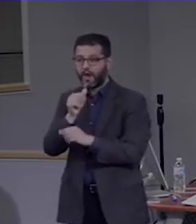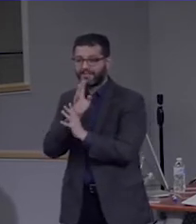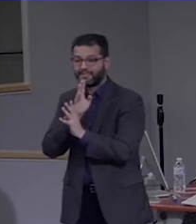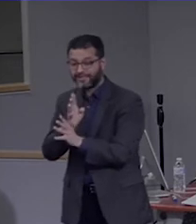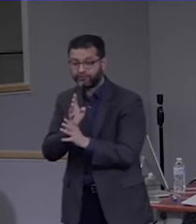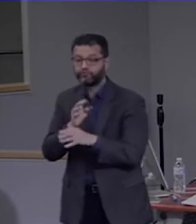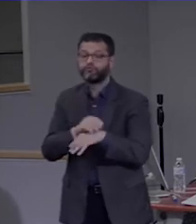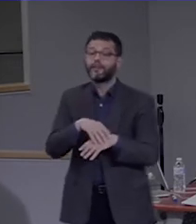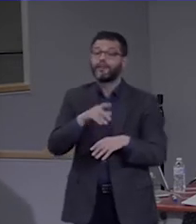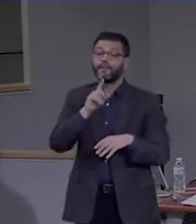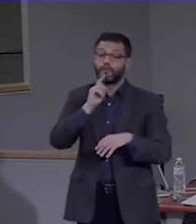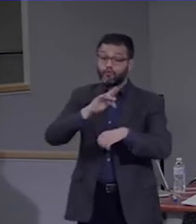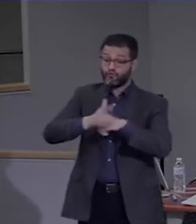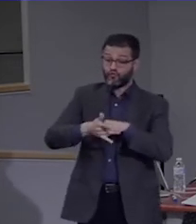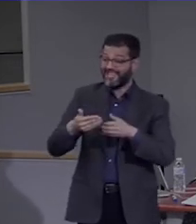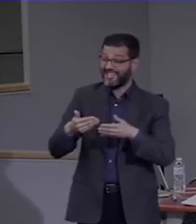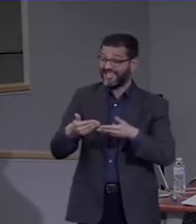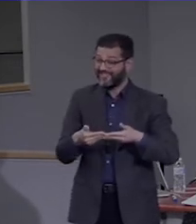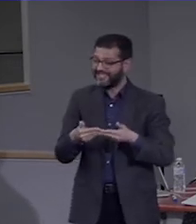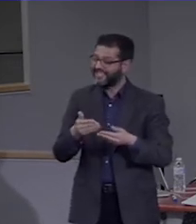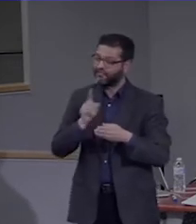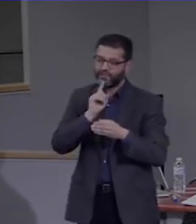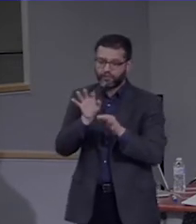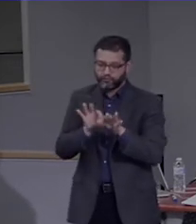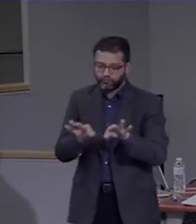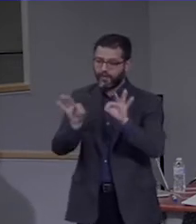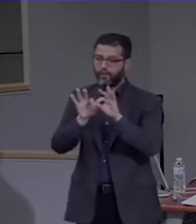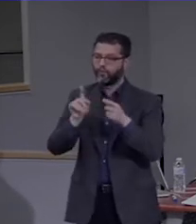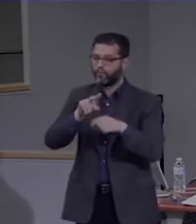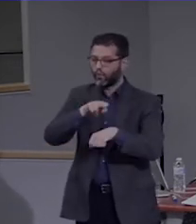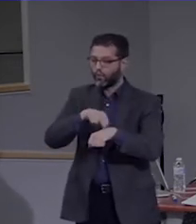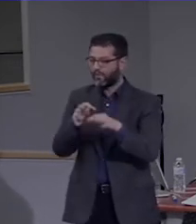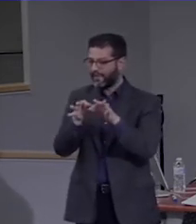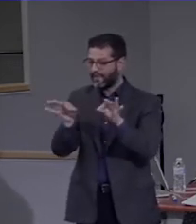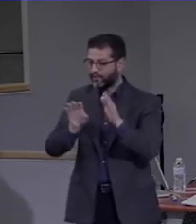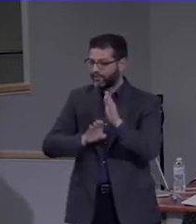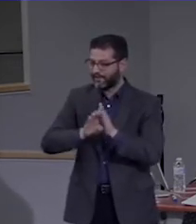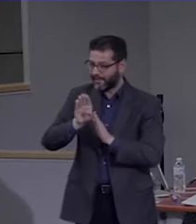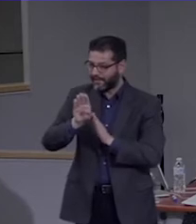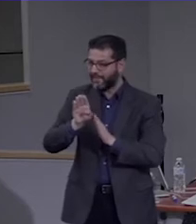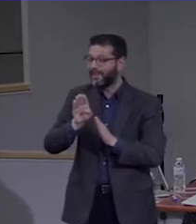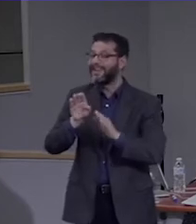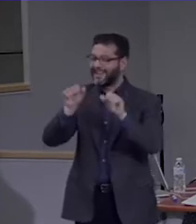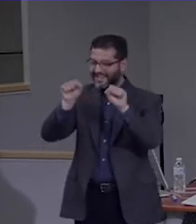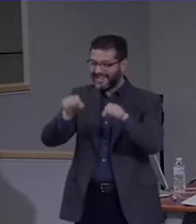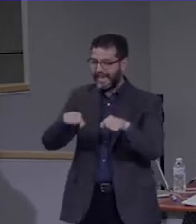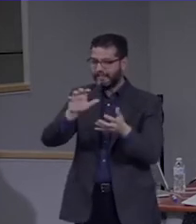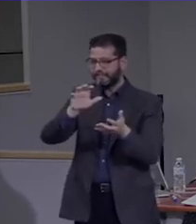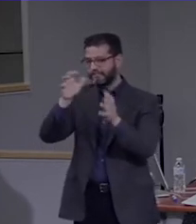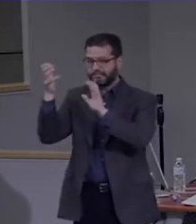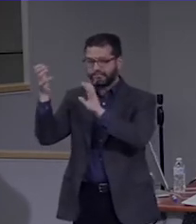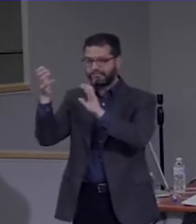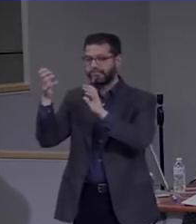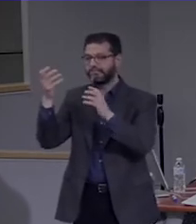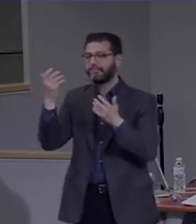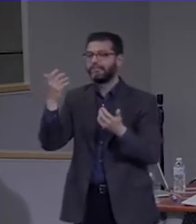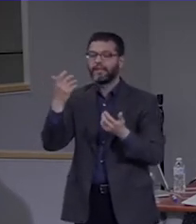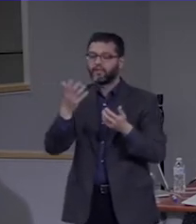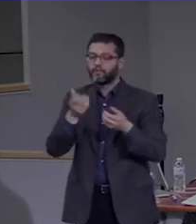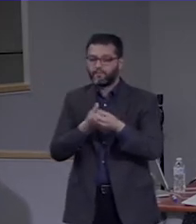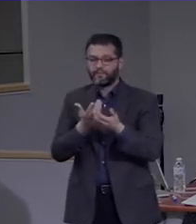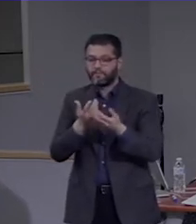early infancy this critically important to normative language development and that this may go awry in a subset of developmental